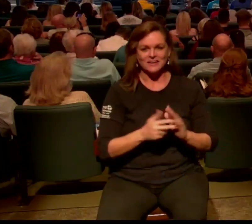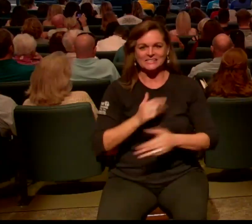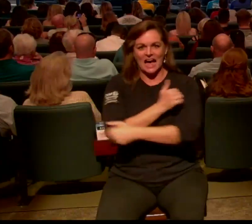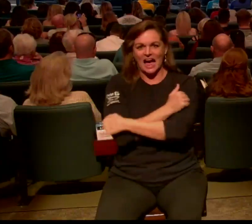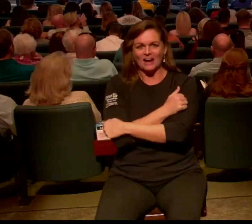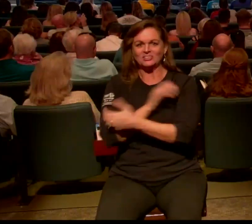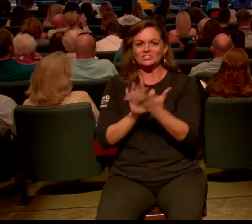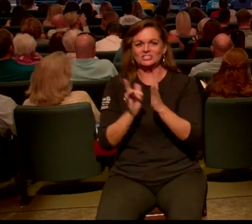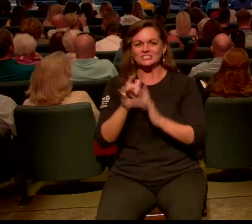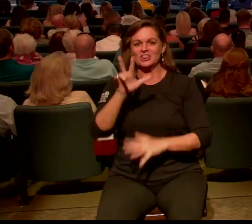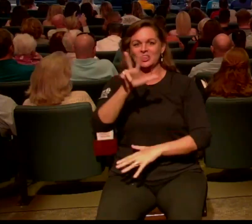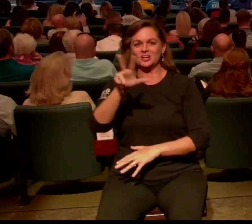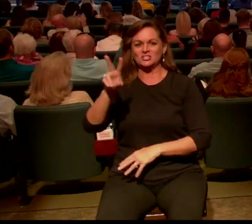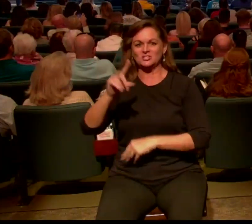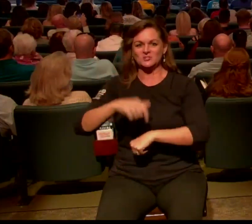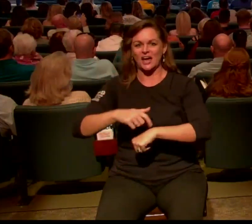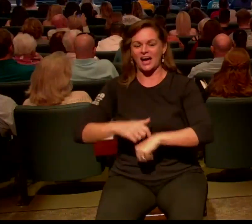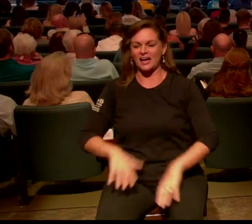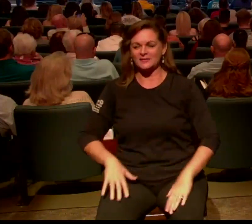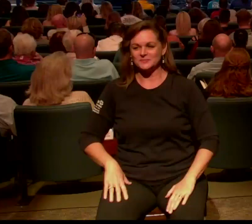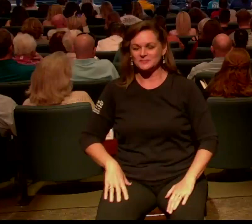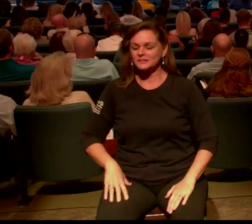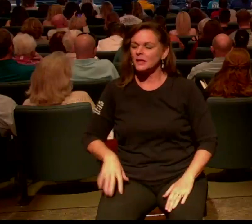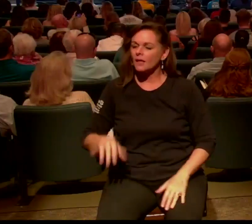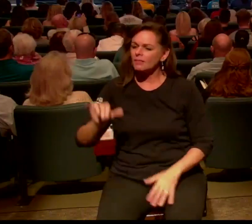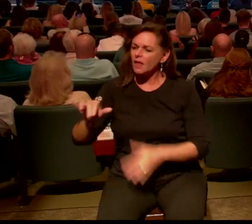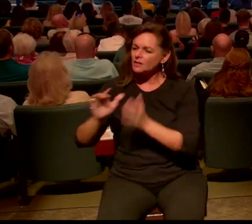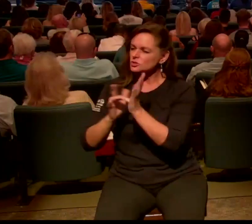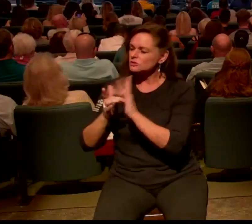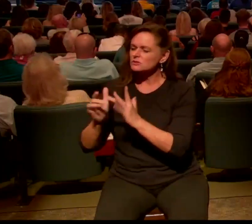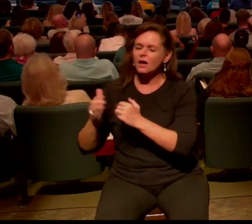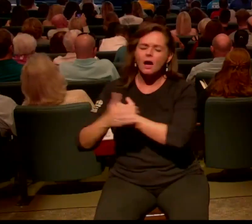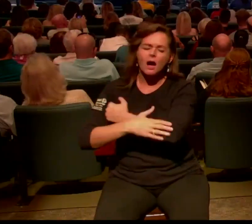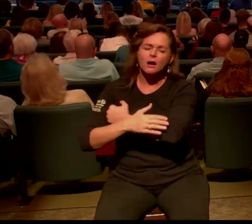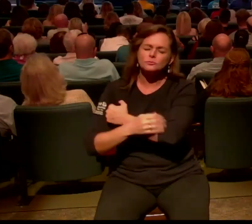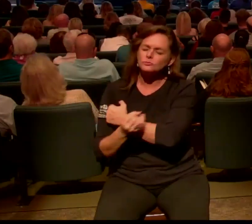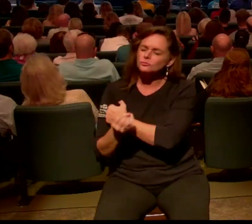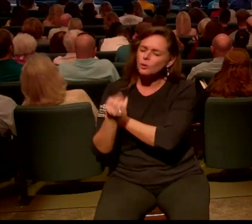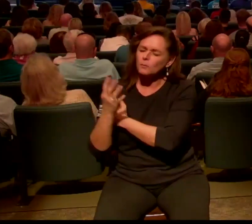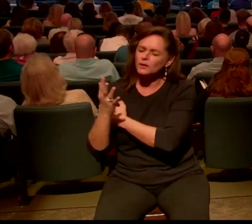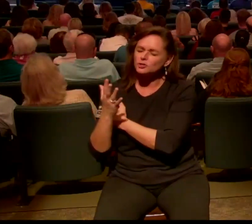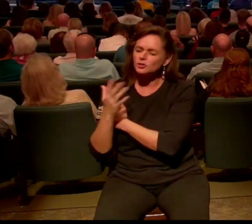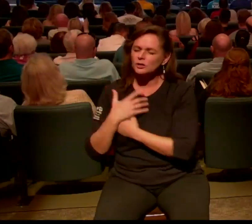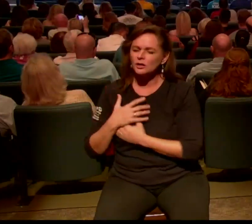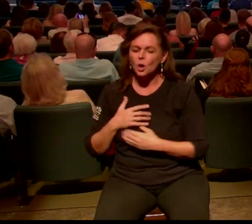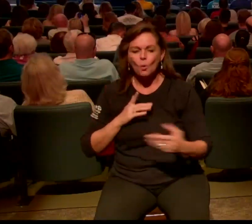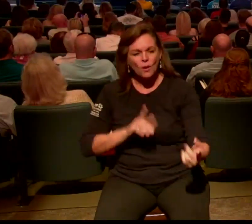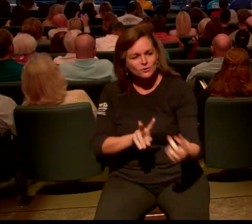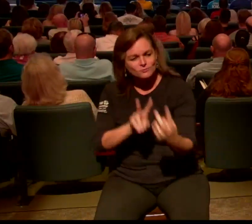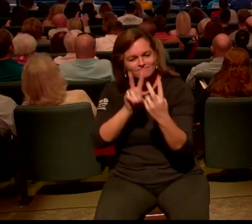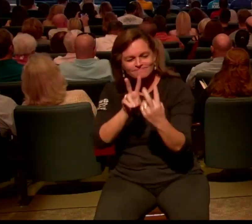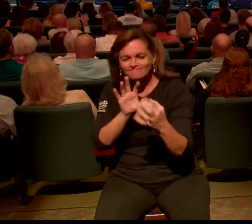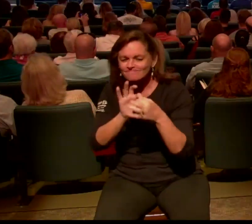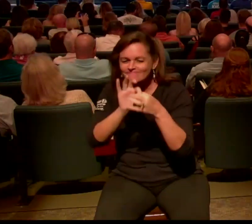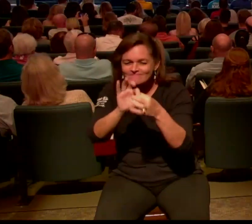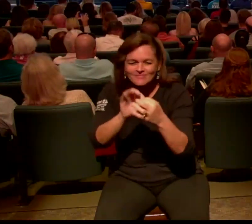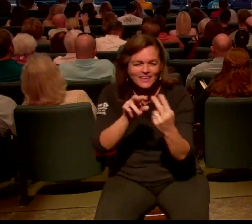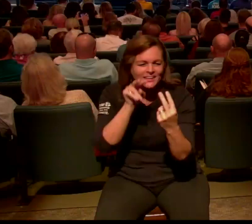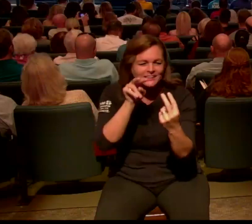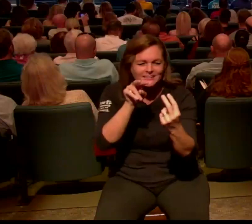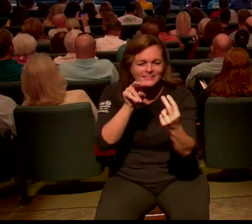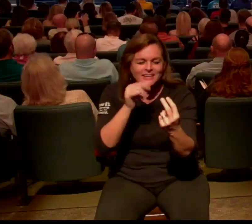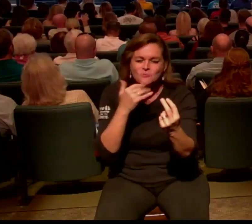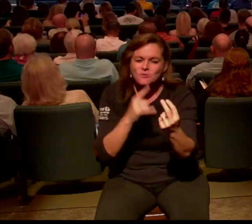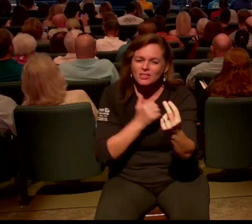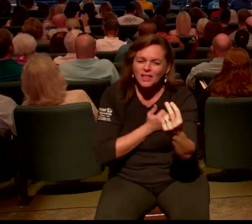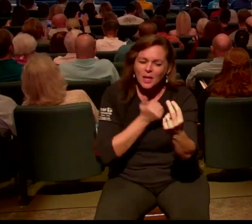That's how much he values people. He values people so much that he says, when you add value to people, you add value to